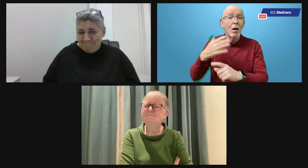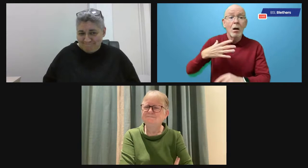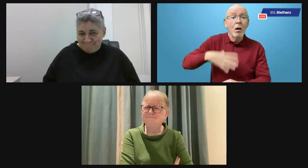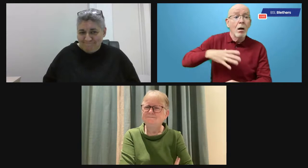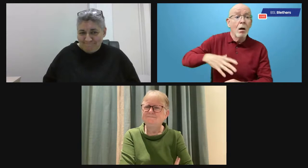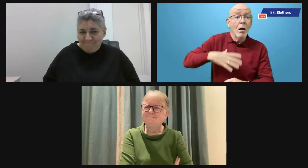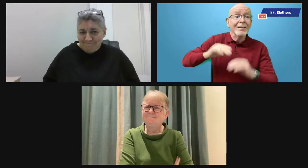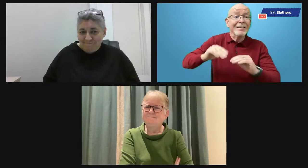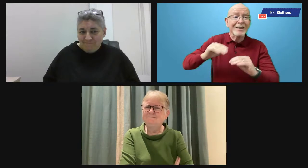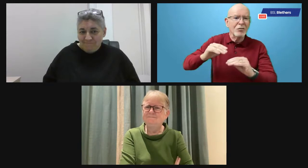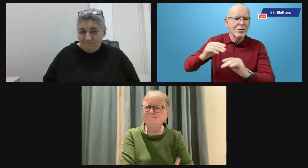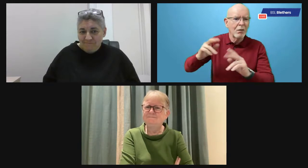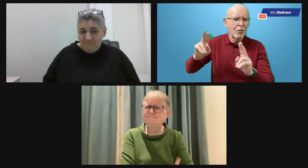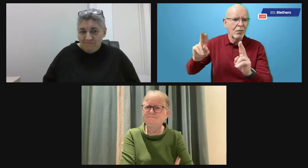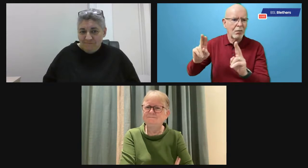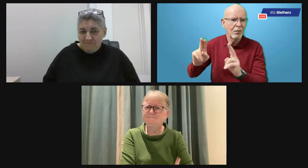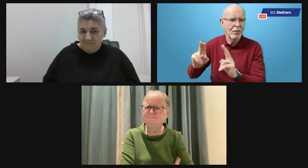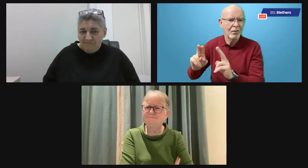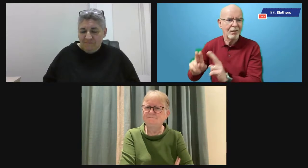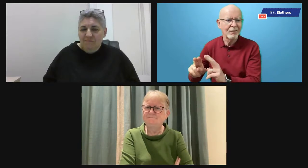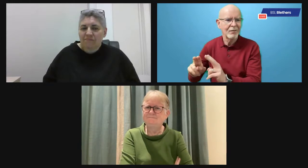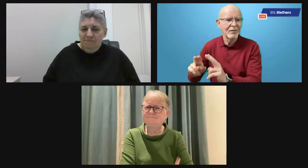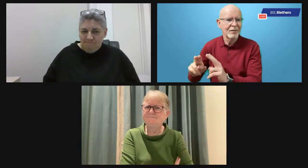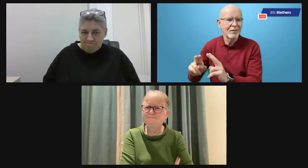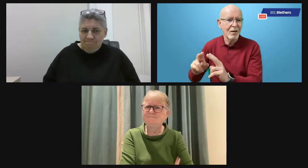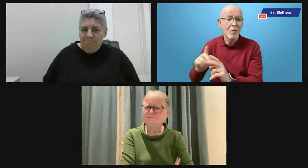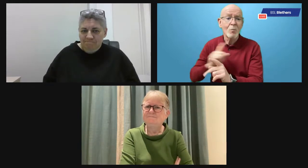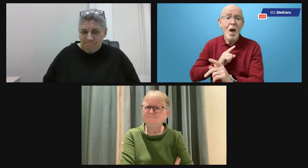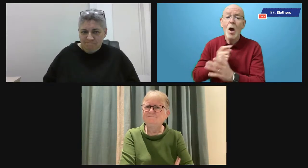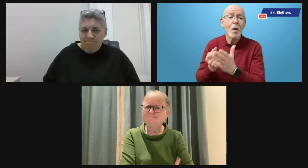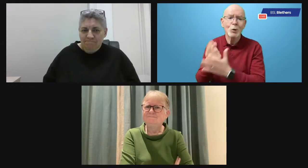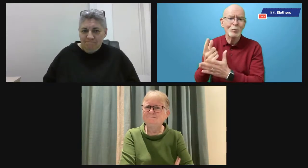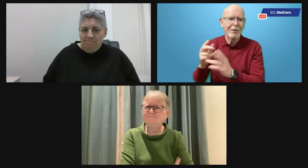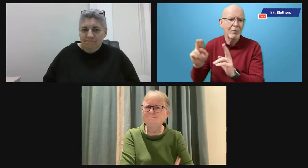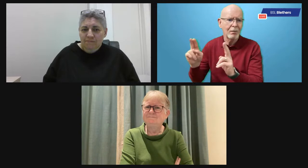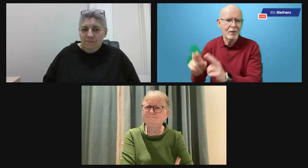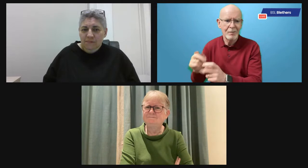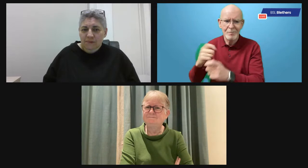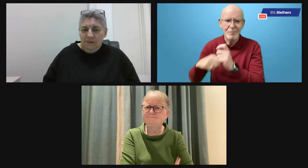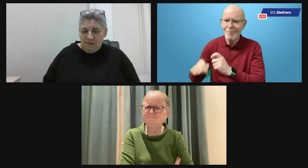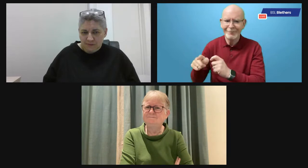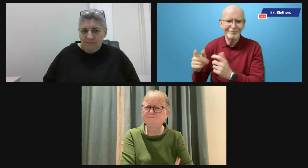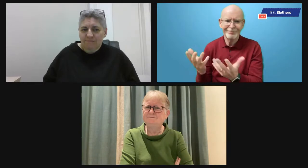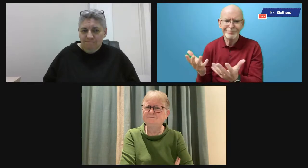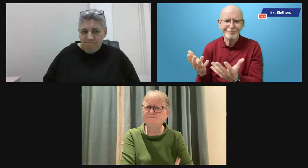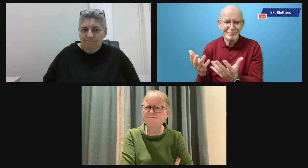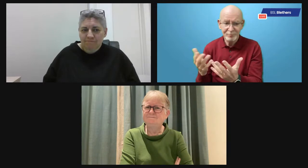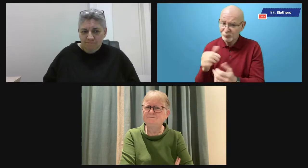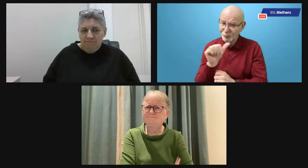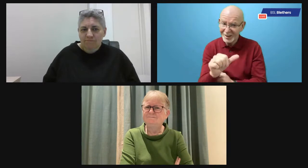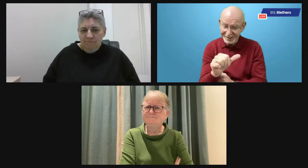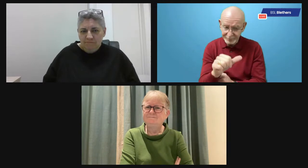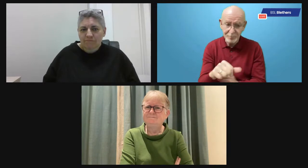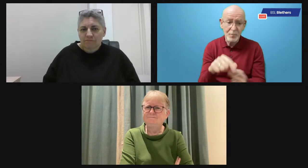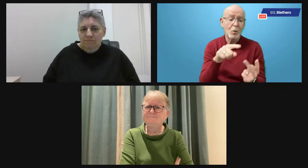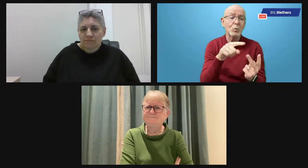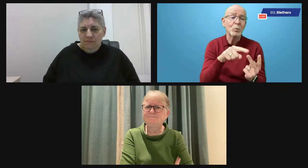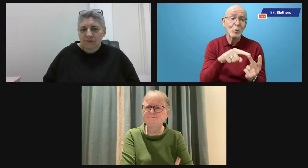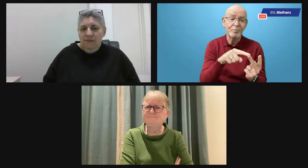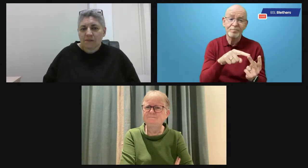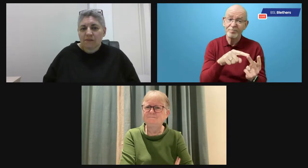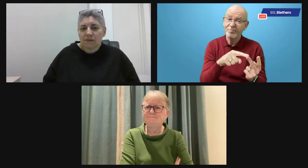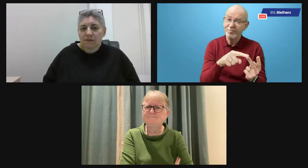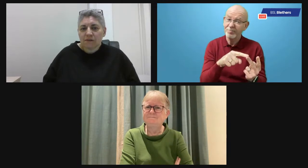opening, and there is definitely a demand. And I think